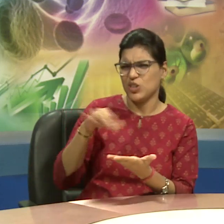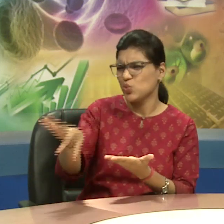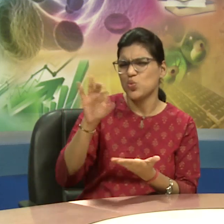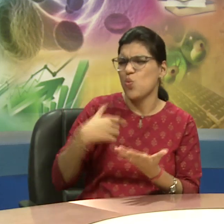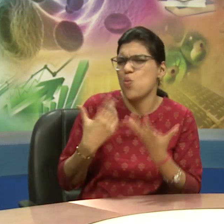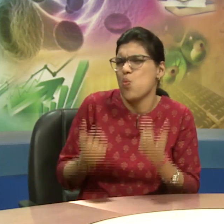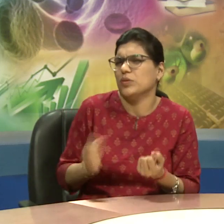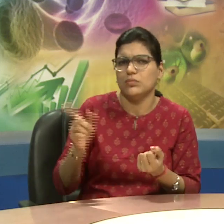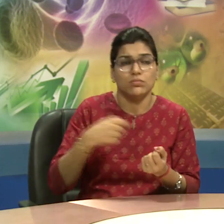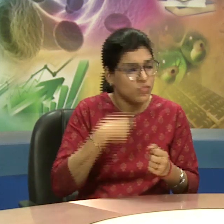against